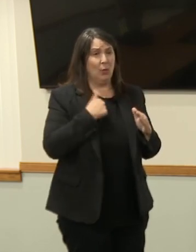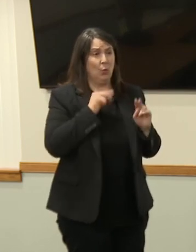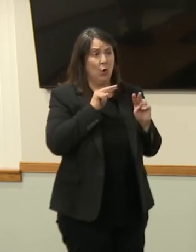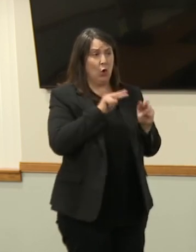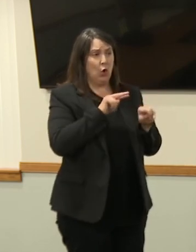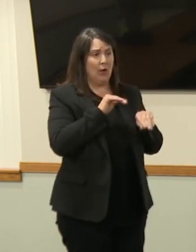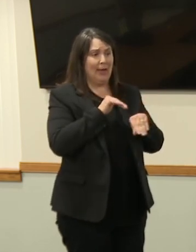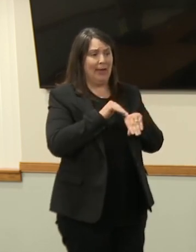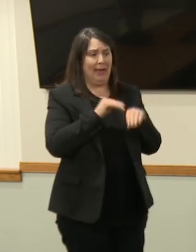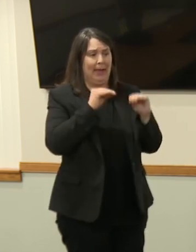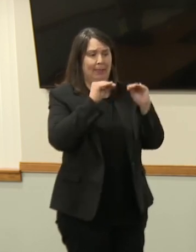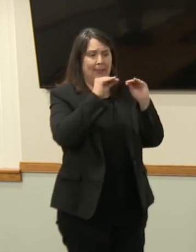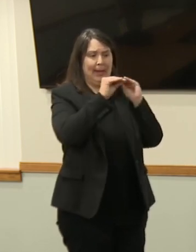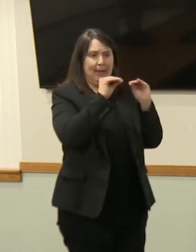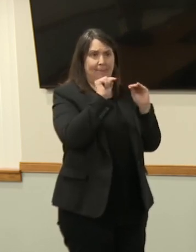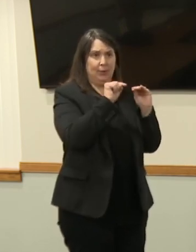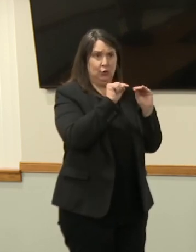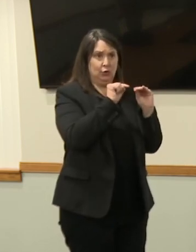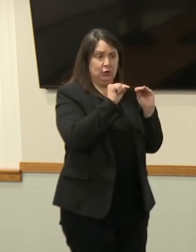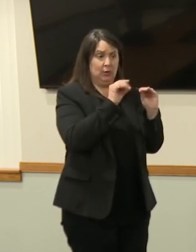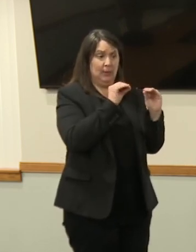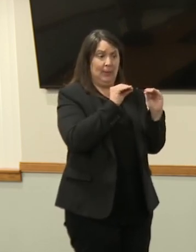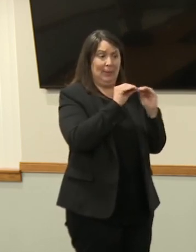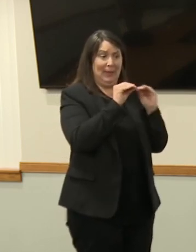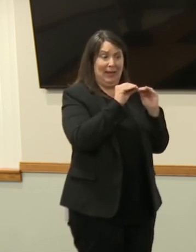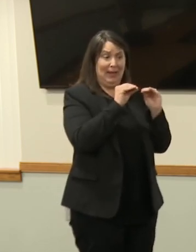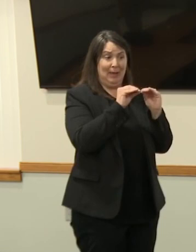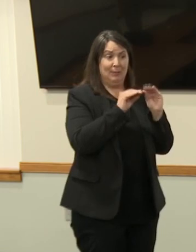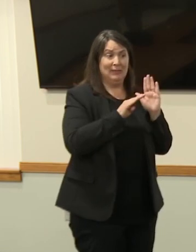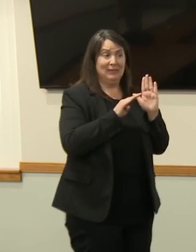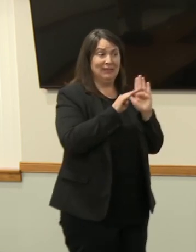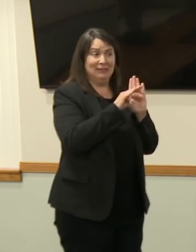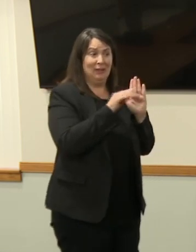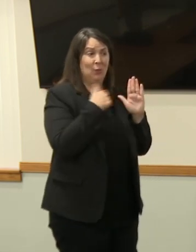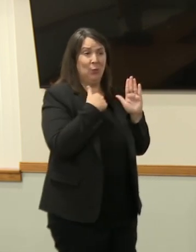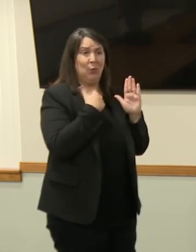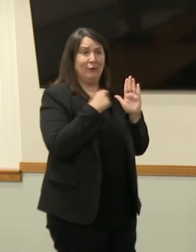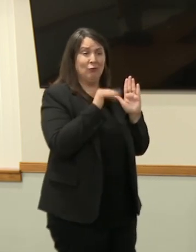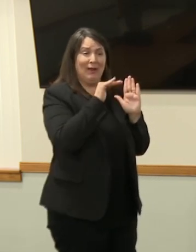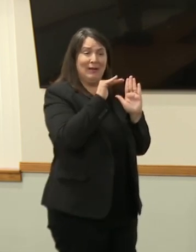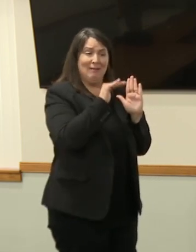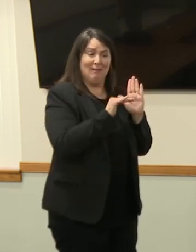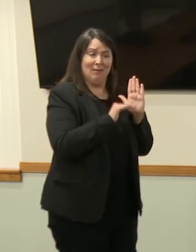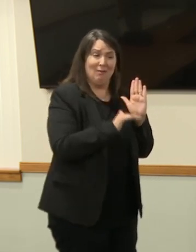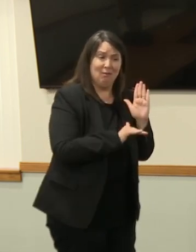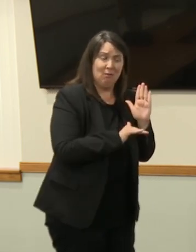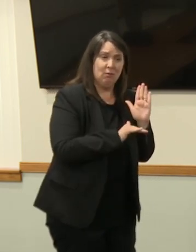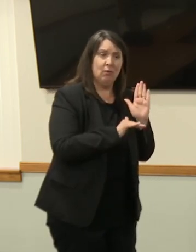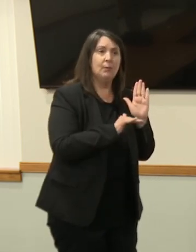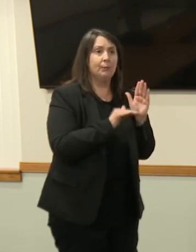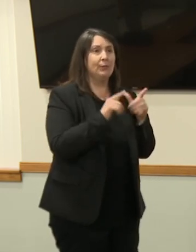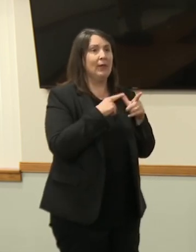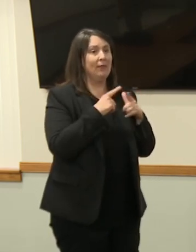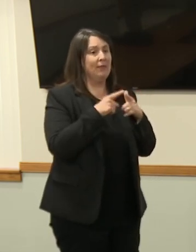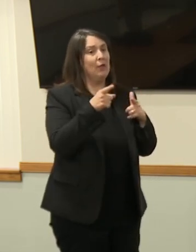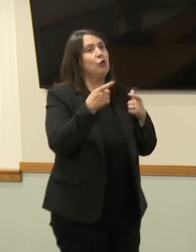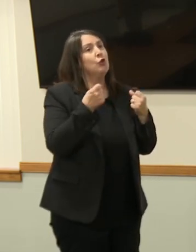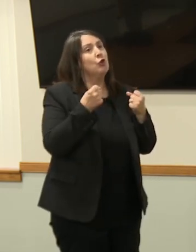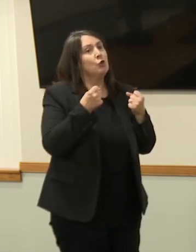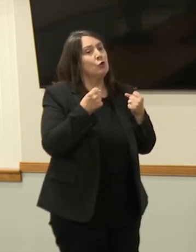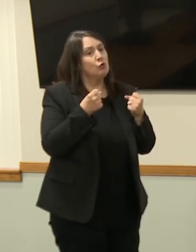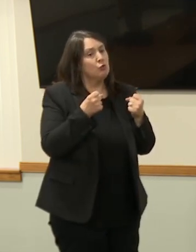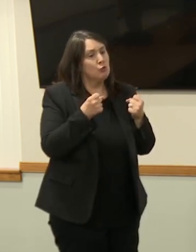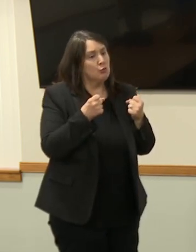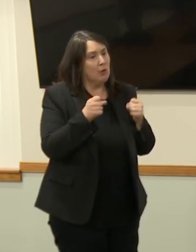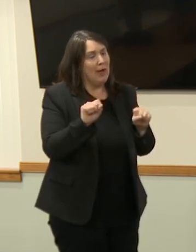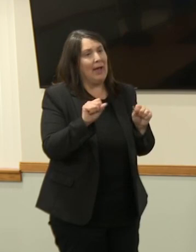positivity. Because if you can set that and get ahead of that, then you're kind of trying to, stem the tide, so to speak, so